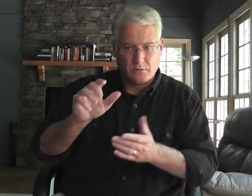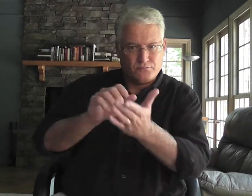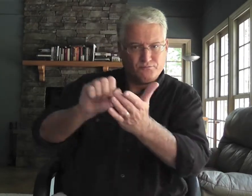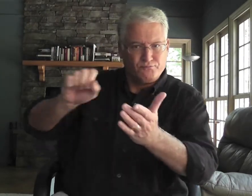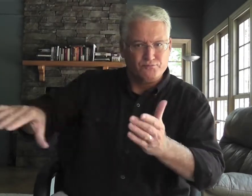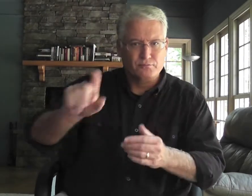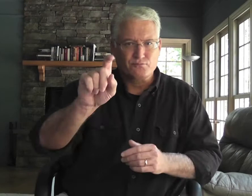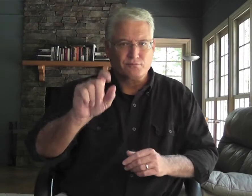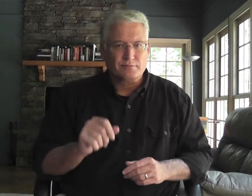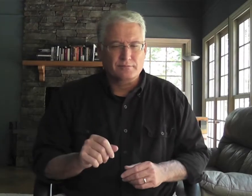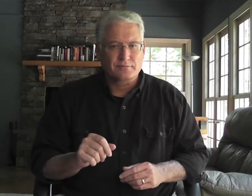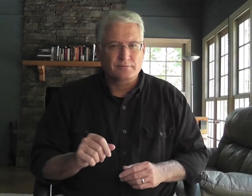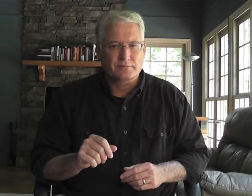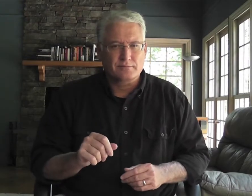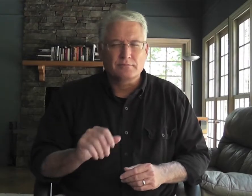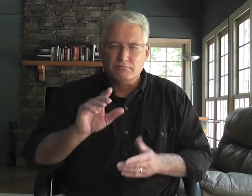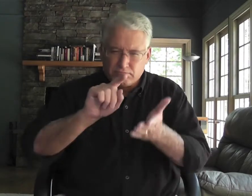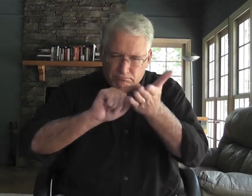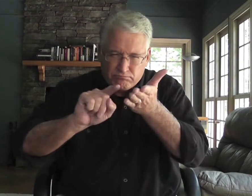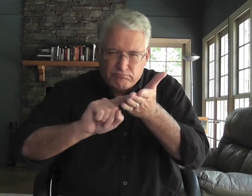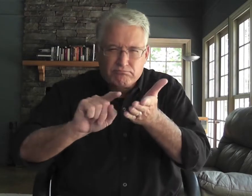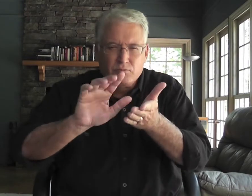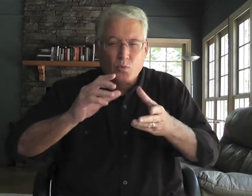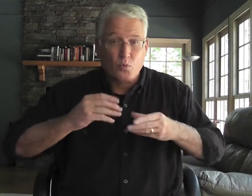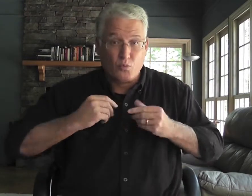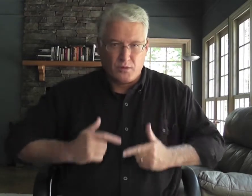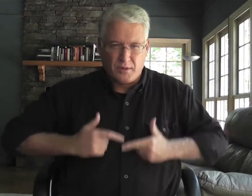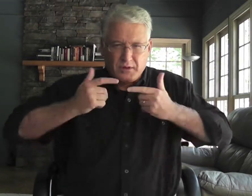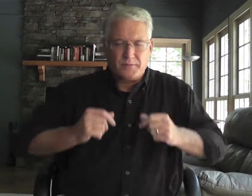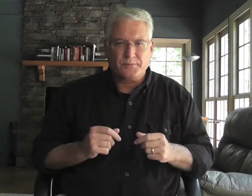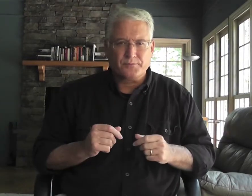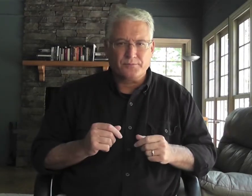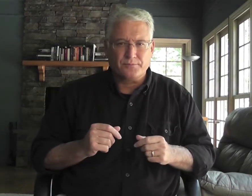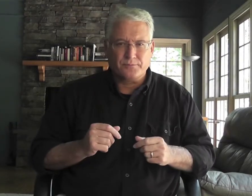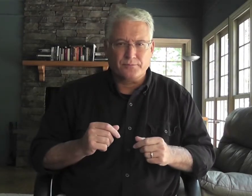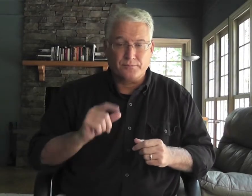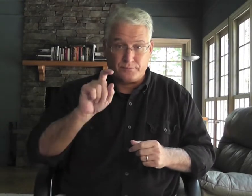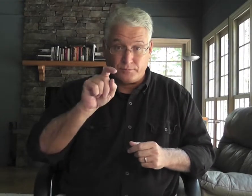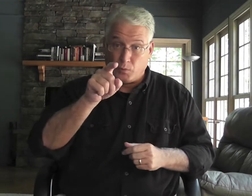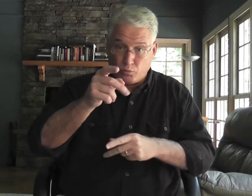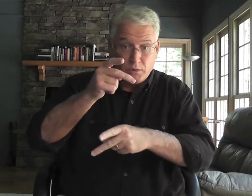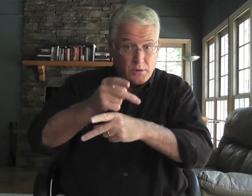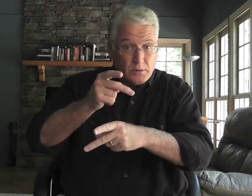Jesus said to keep that. Did he abolish that law later? No.